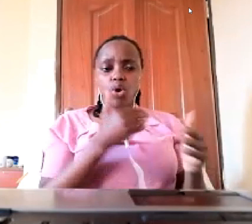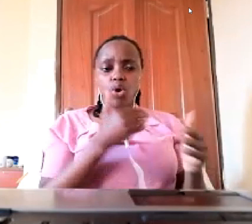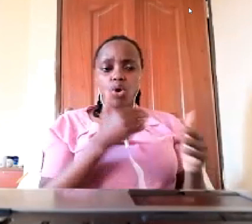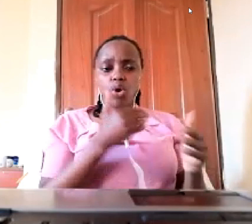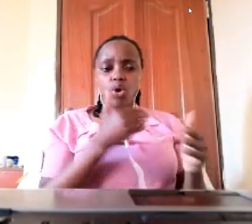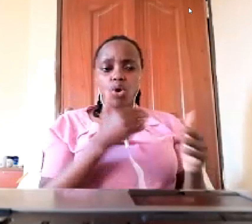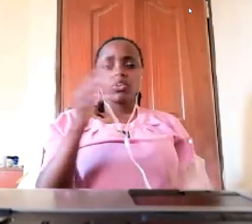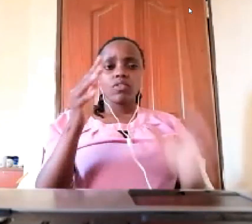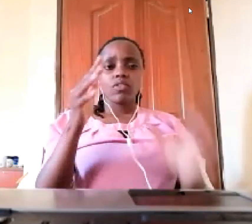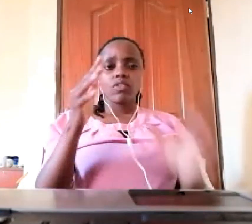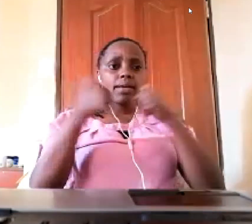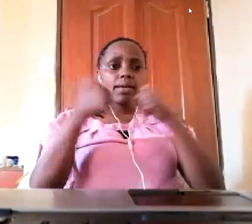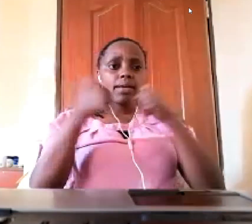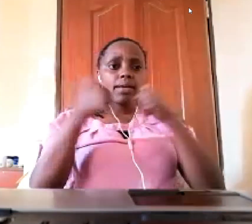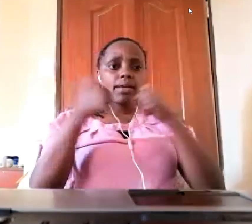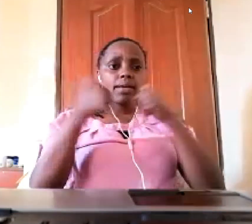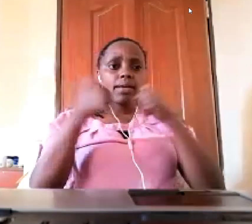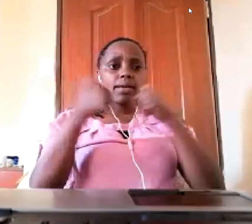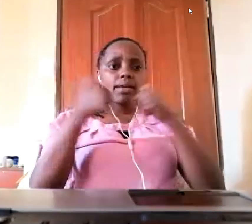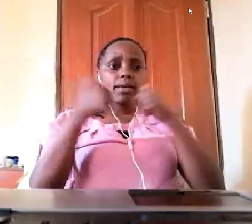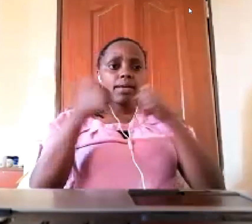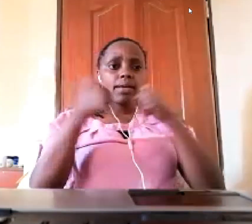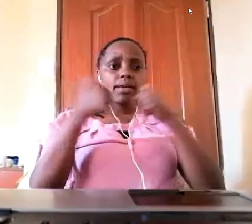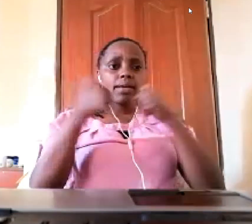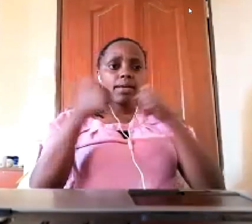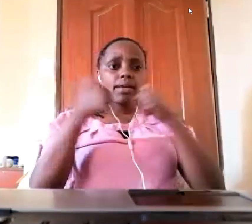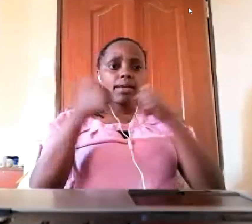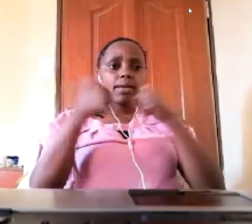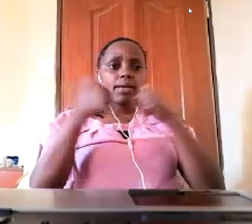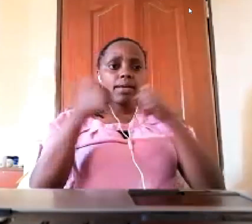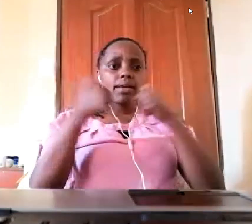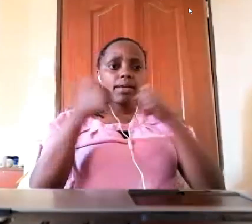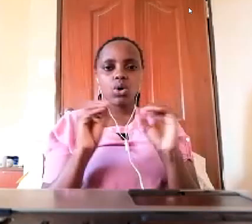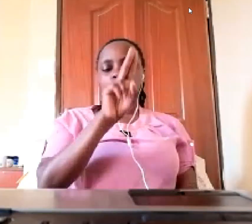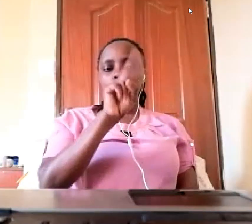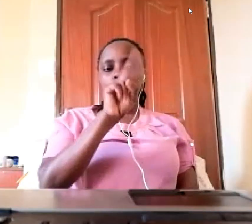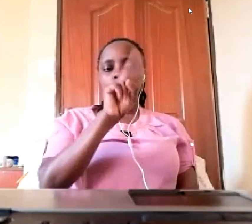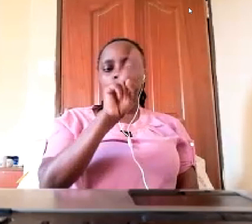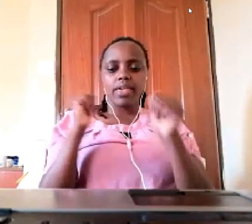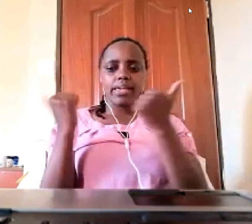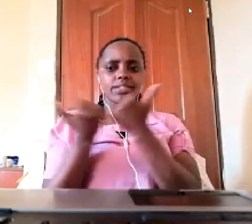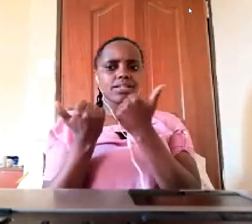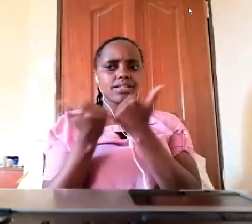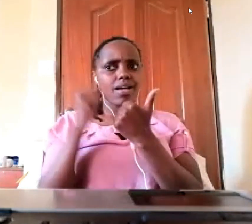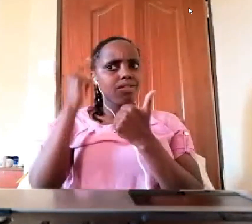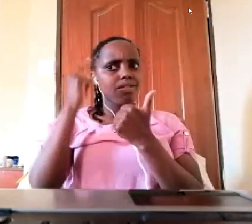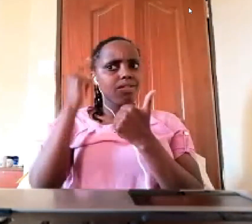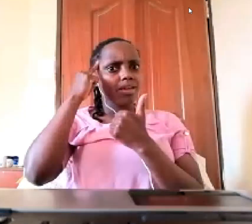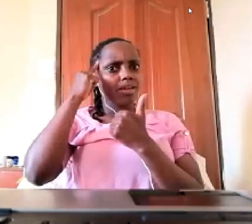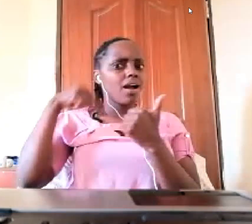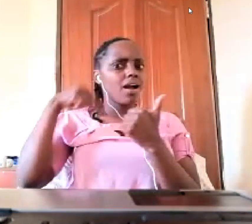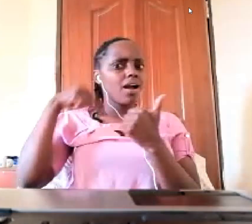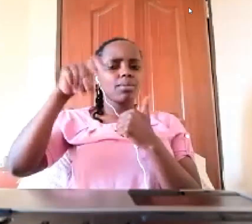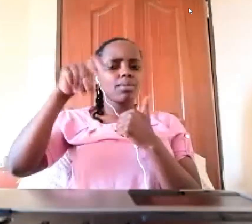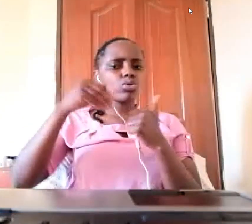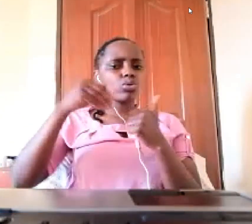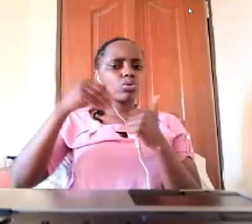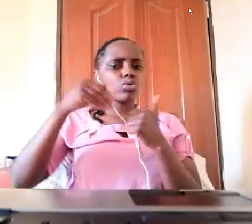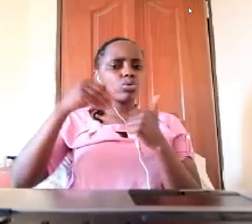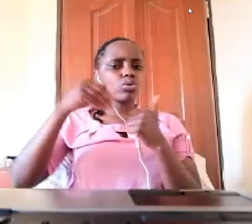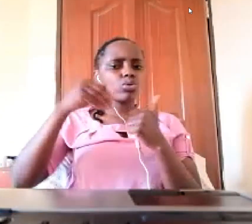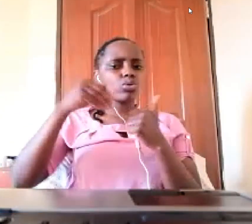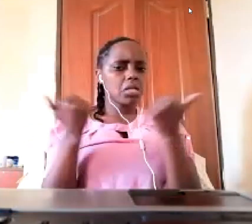key challenges. We don't have a UN agency, and I don't think maybe we should have a new UN